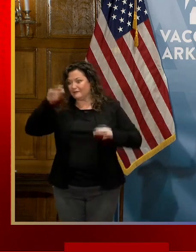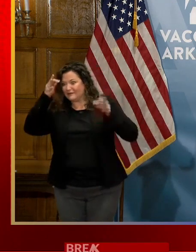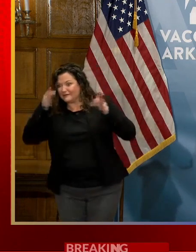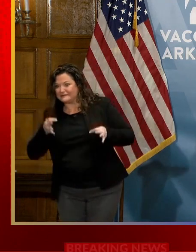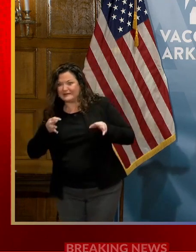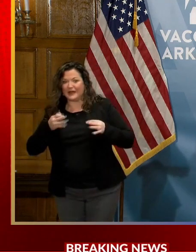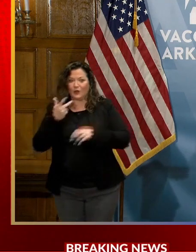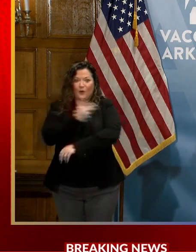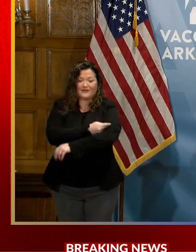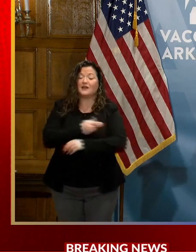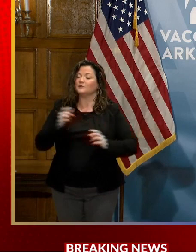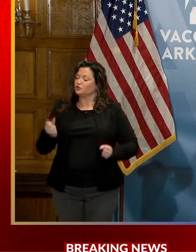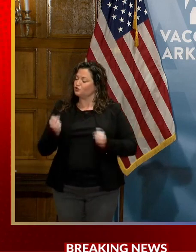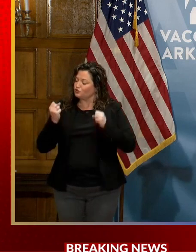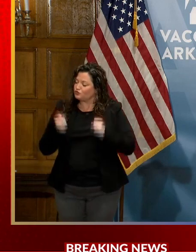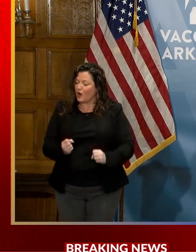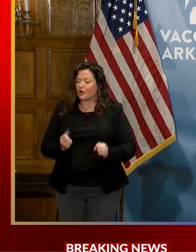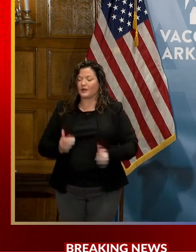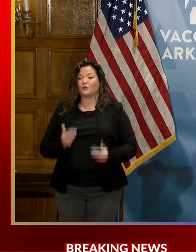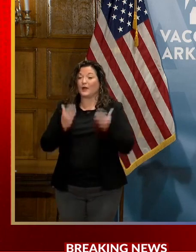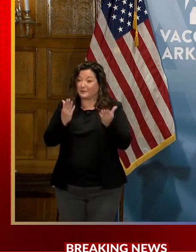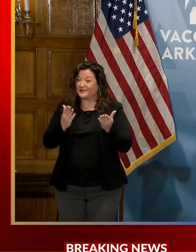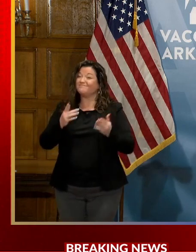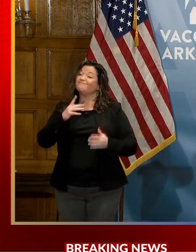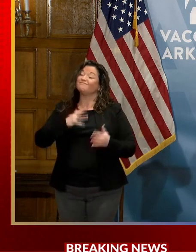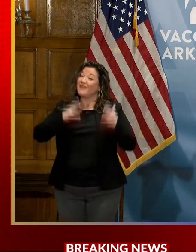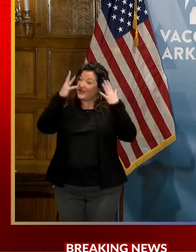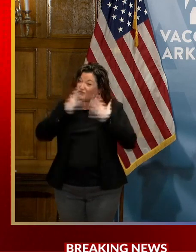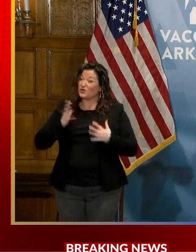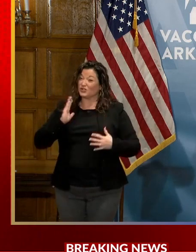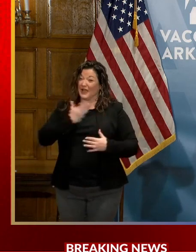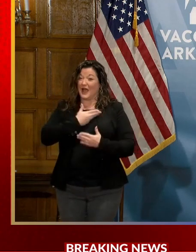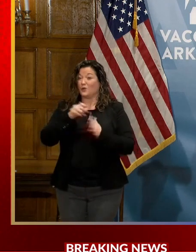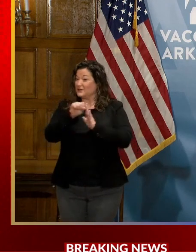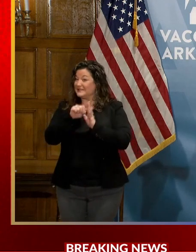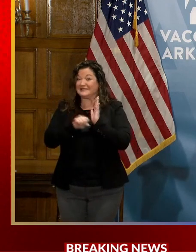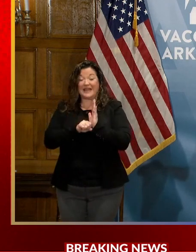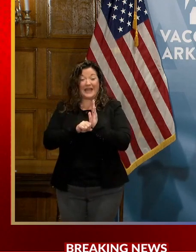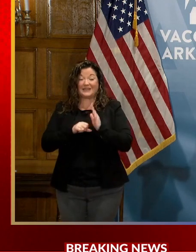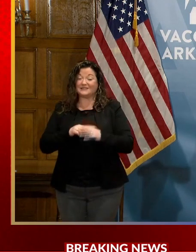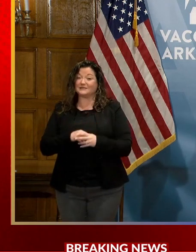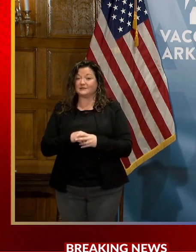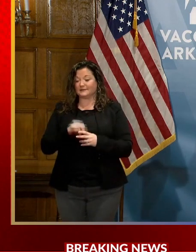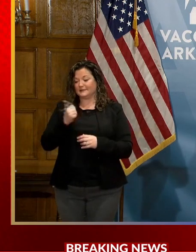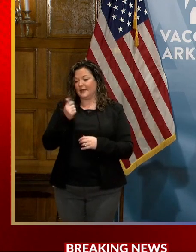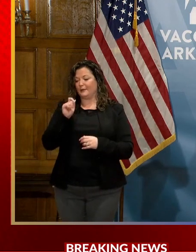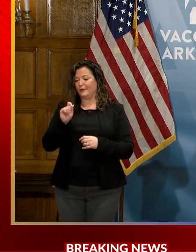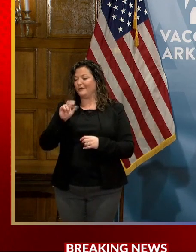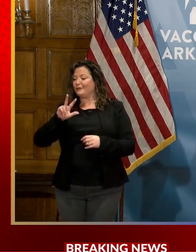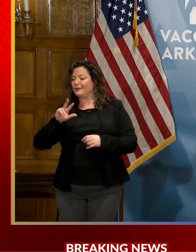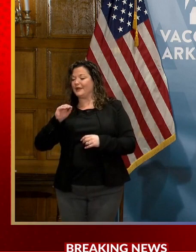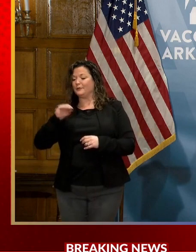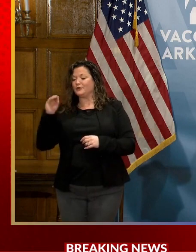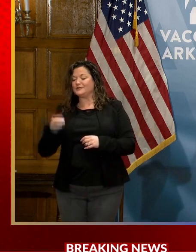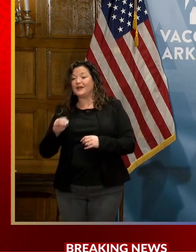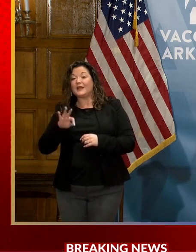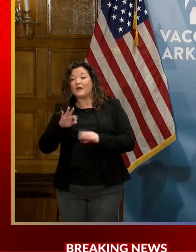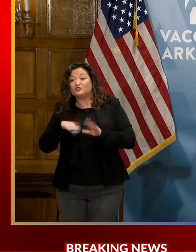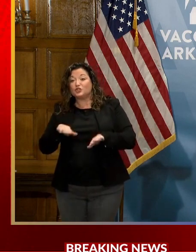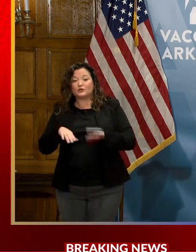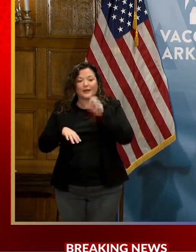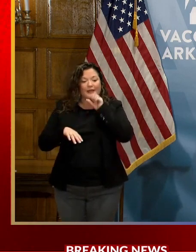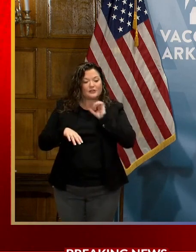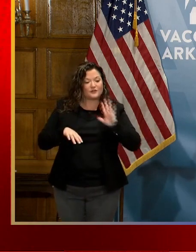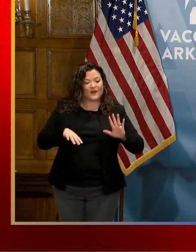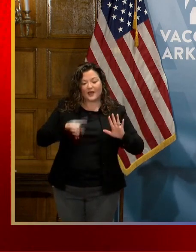strongly recommend it. I have to say, unfortunately, in our state, only 10.3% of children between the ages of 5 and